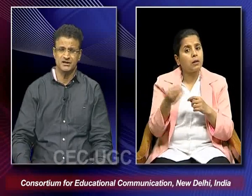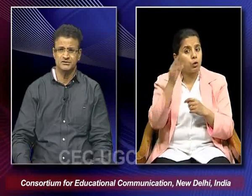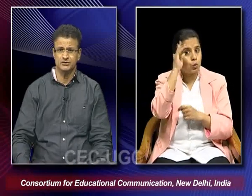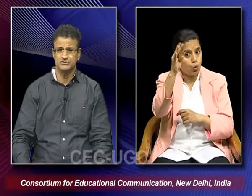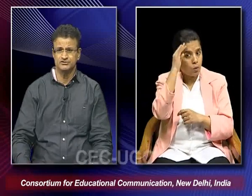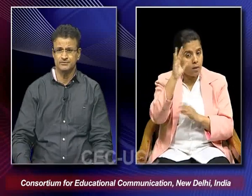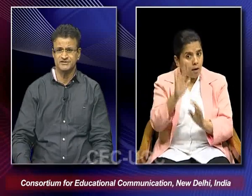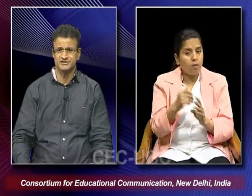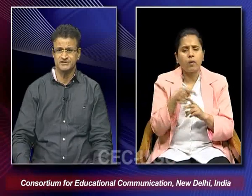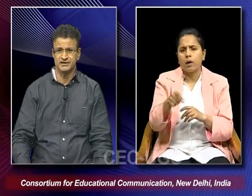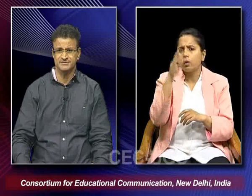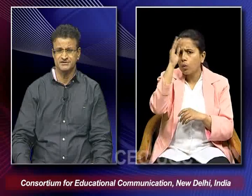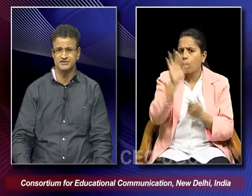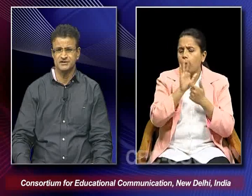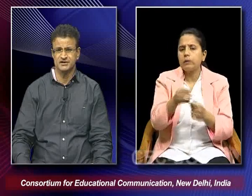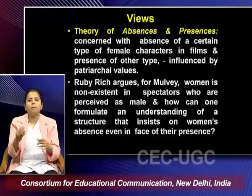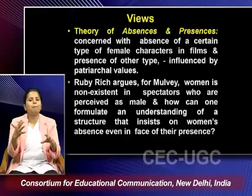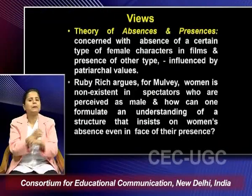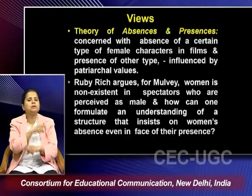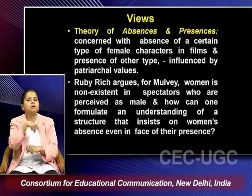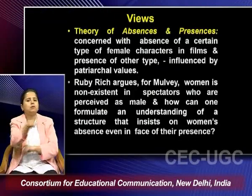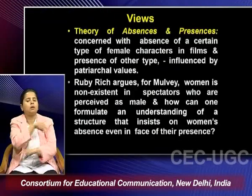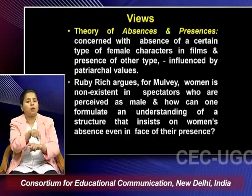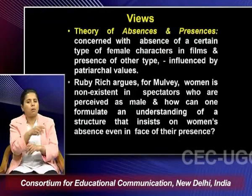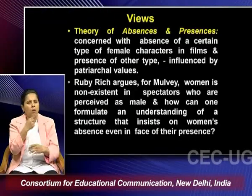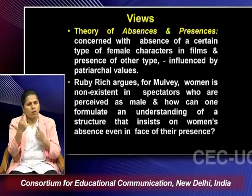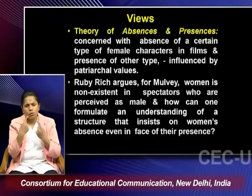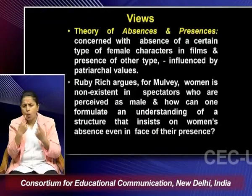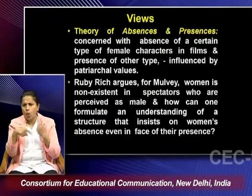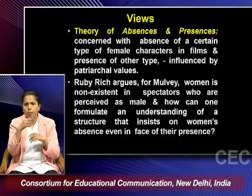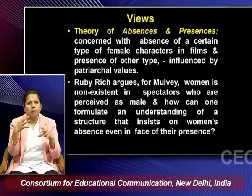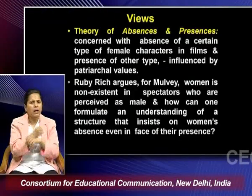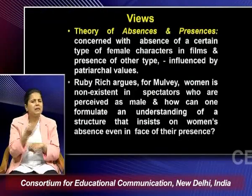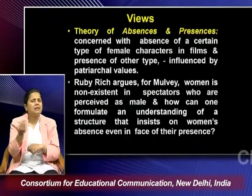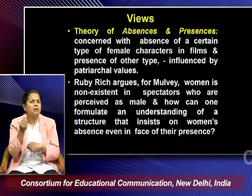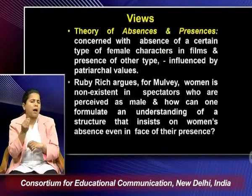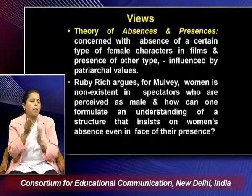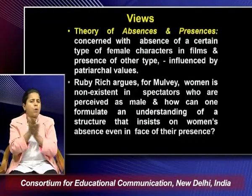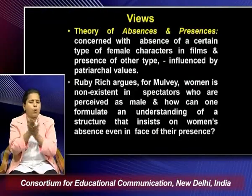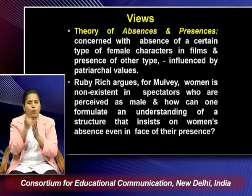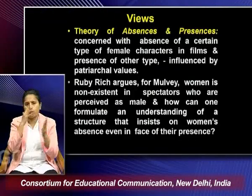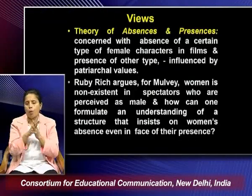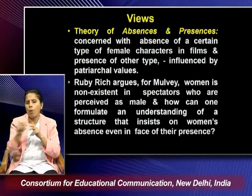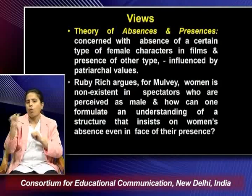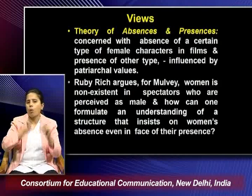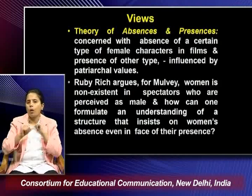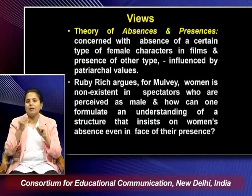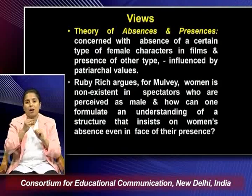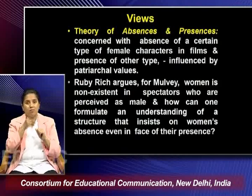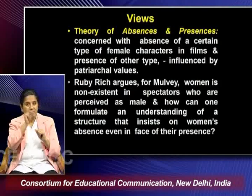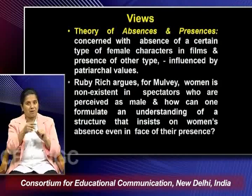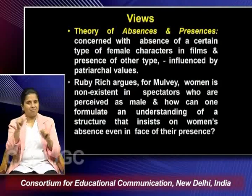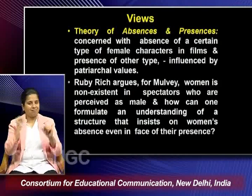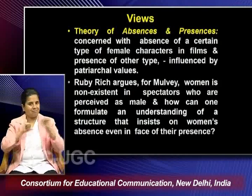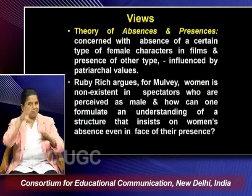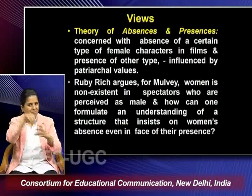that how theories of presence and absence, they are concerned with the absence of a certain type of female characters in films,